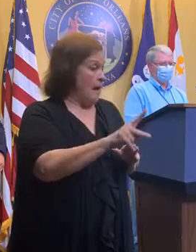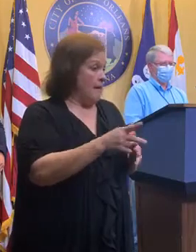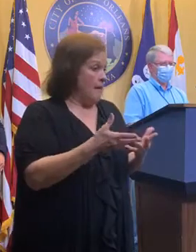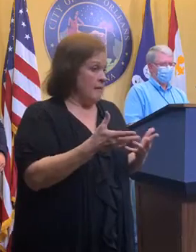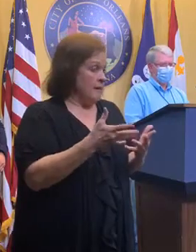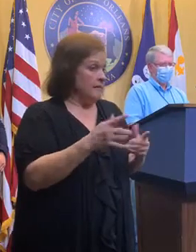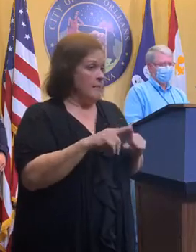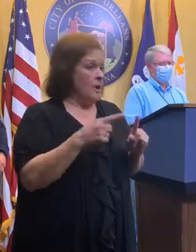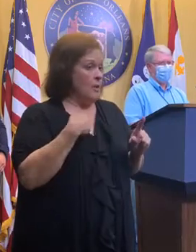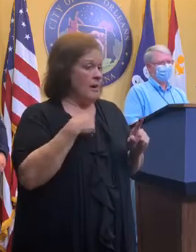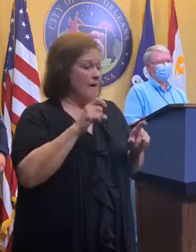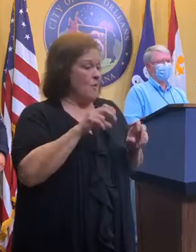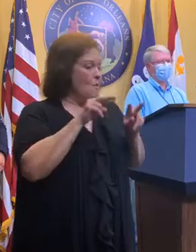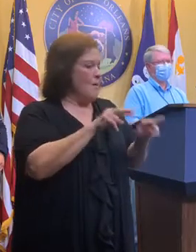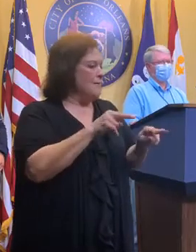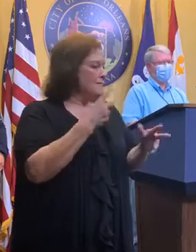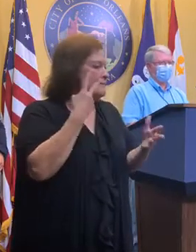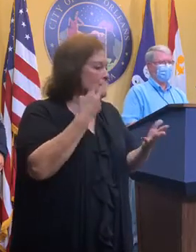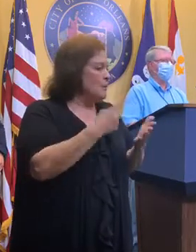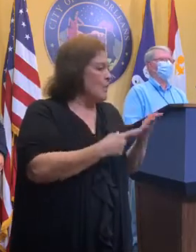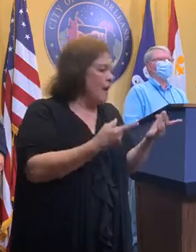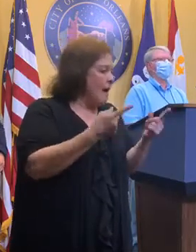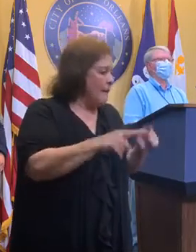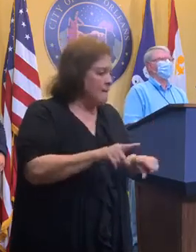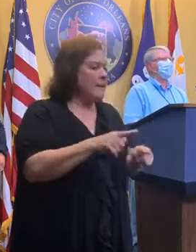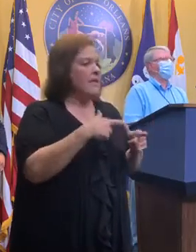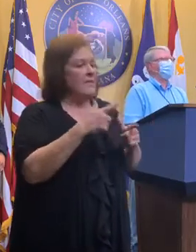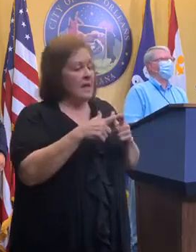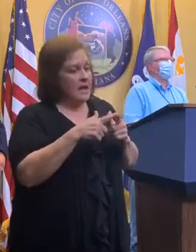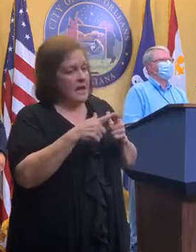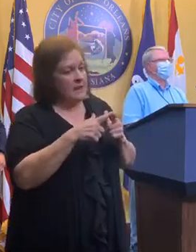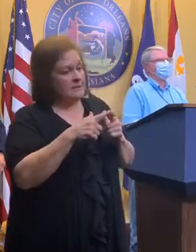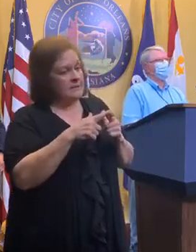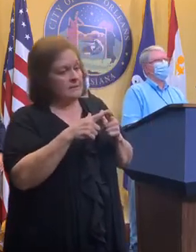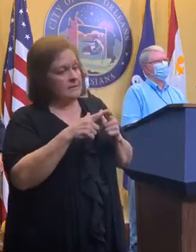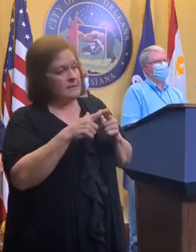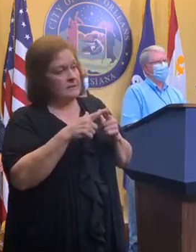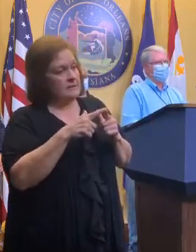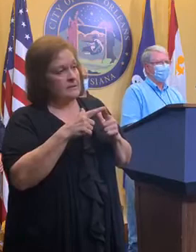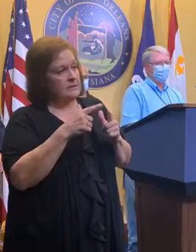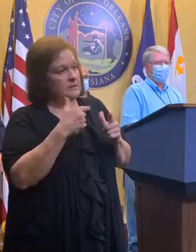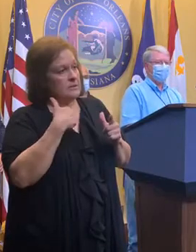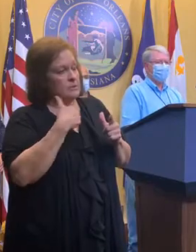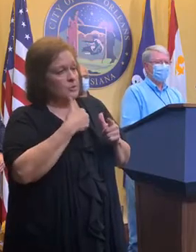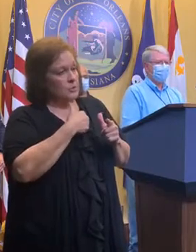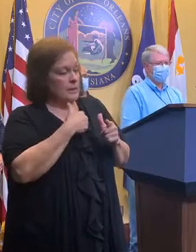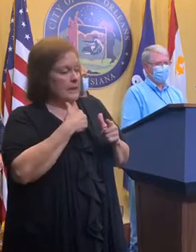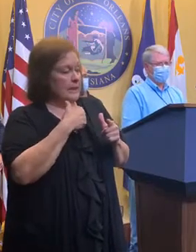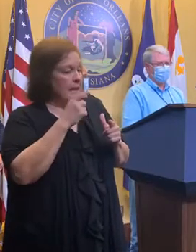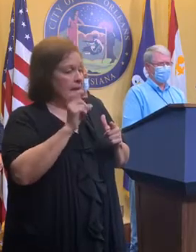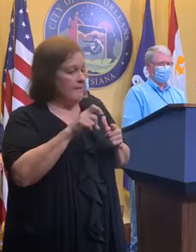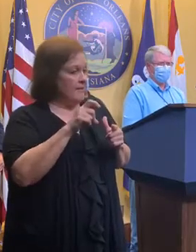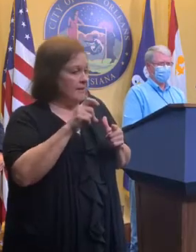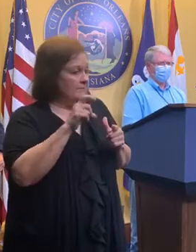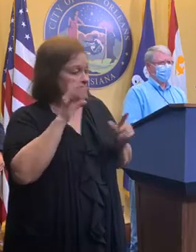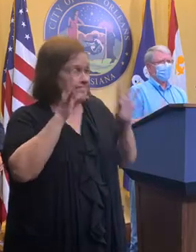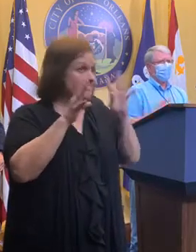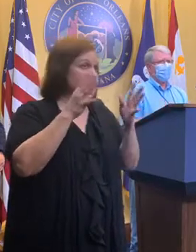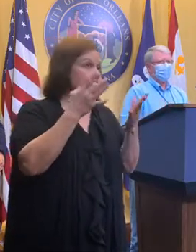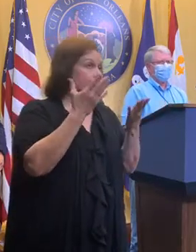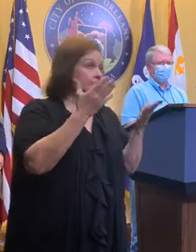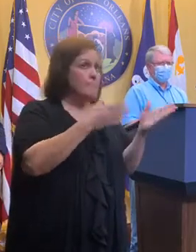have to watch and see what happens during the course of the event, and then we've developed some contingency plans in